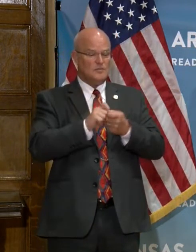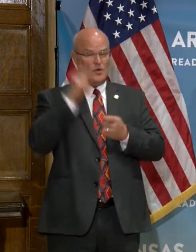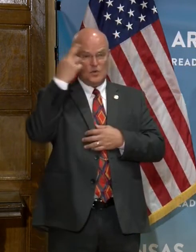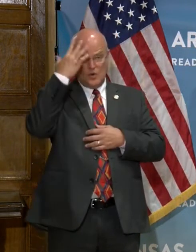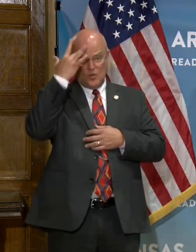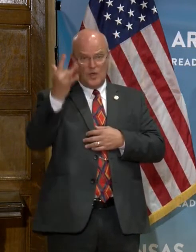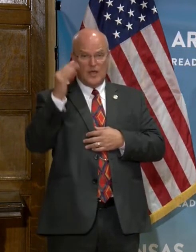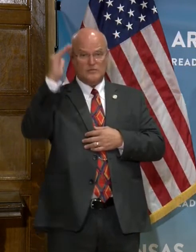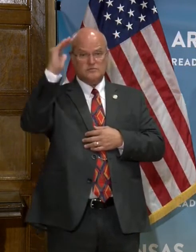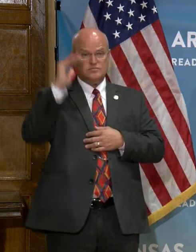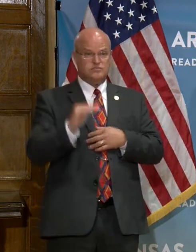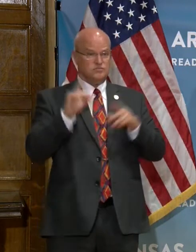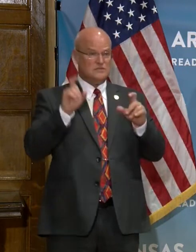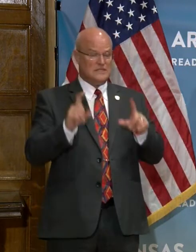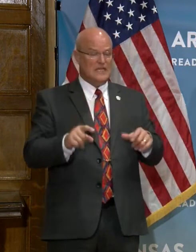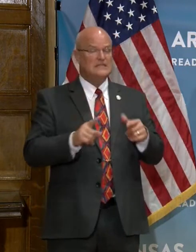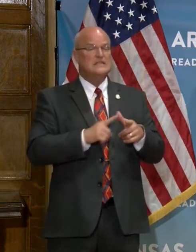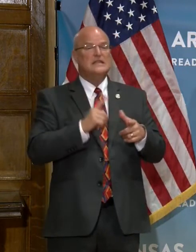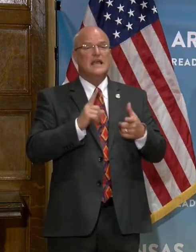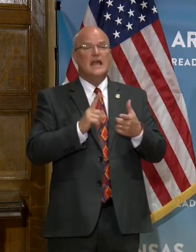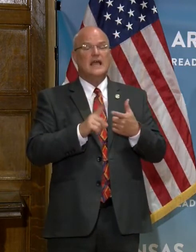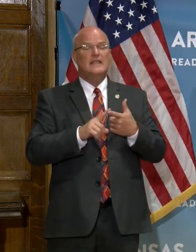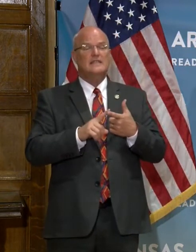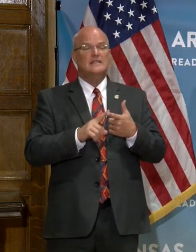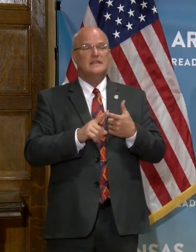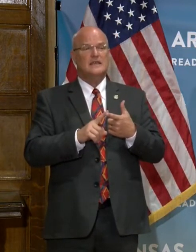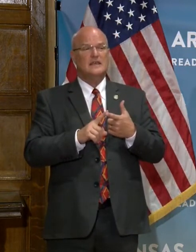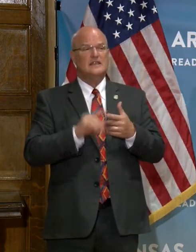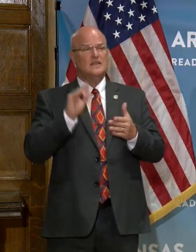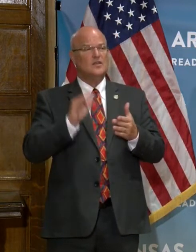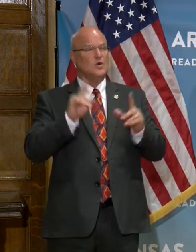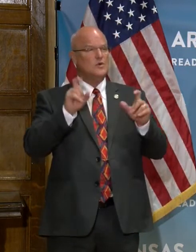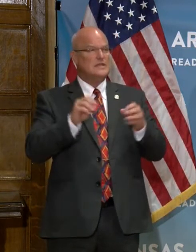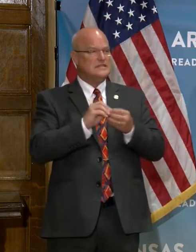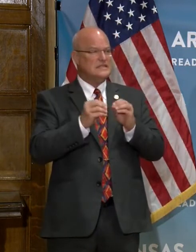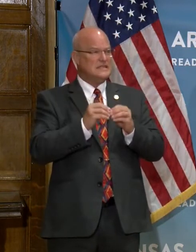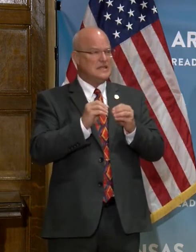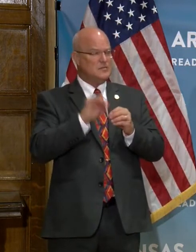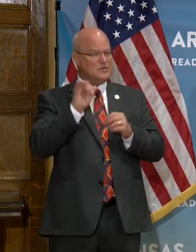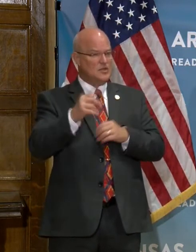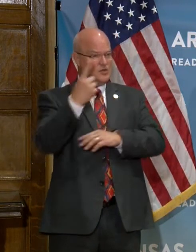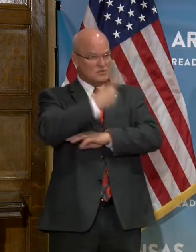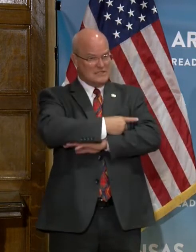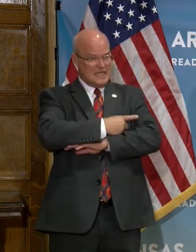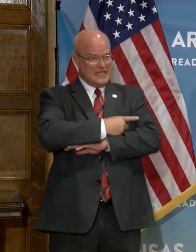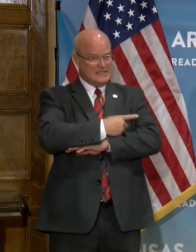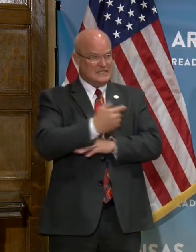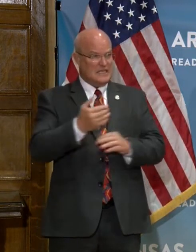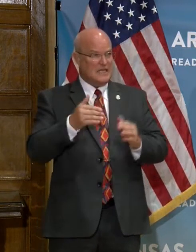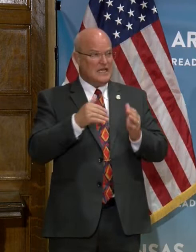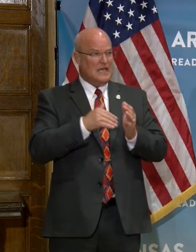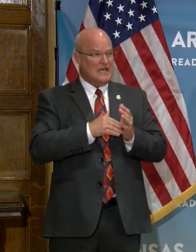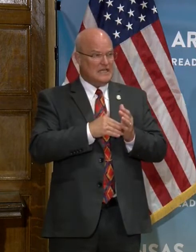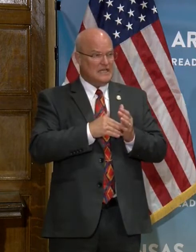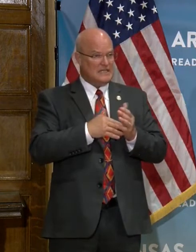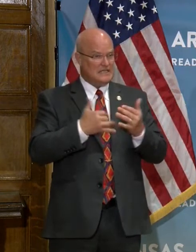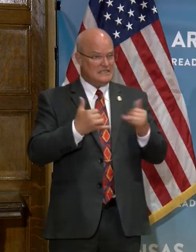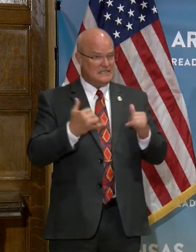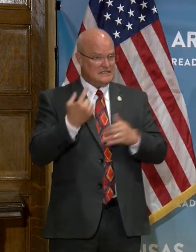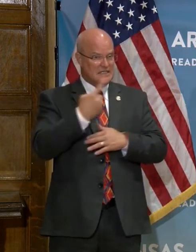why we saw the slowdown in testing? And then given the lower testing numbers over those days, again, until